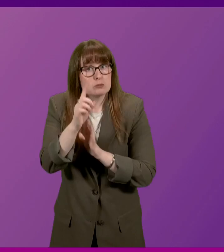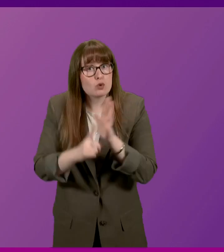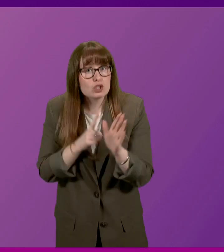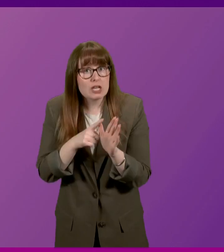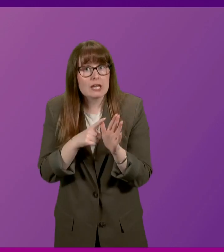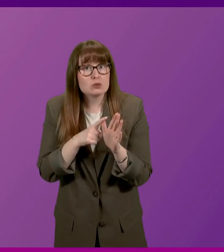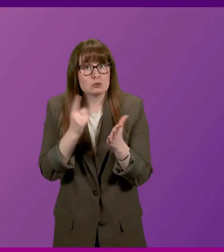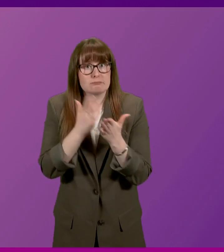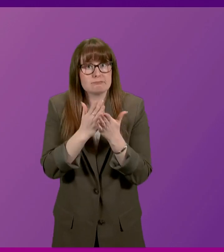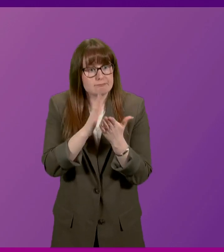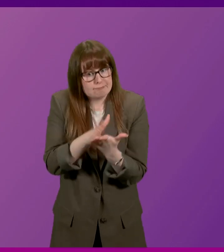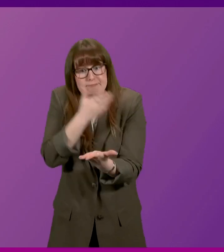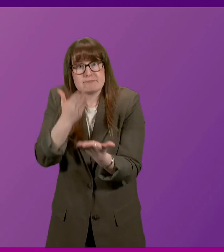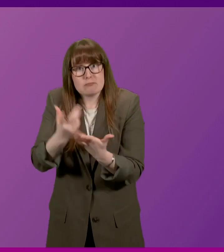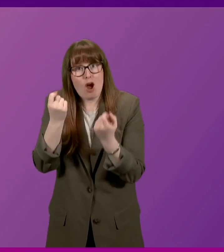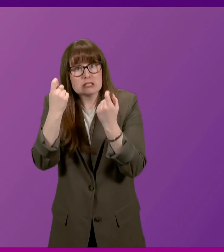interpreting the findings?